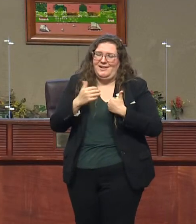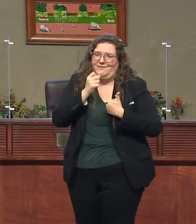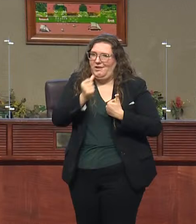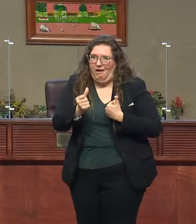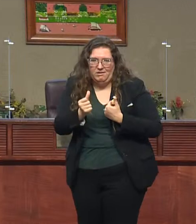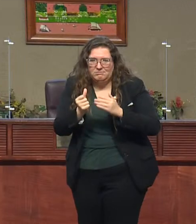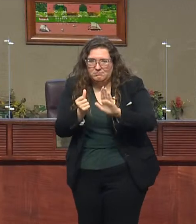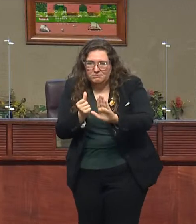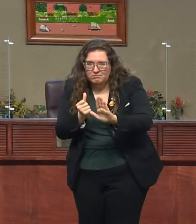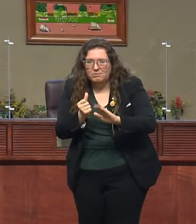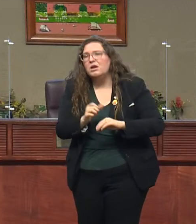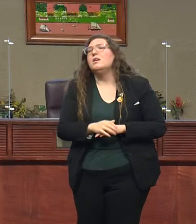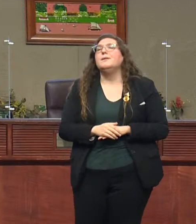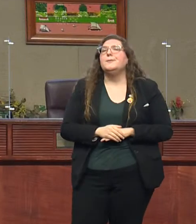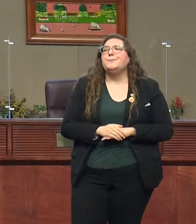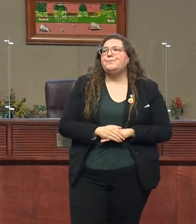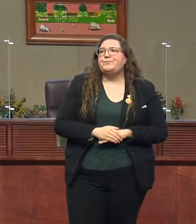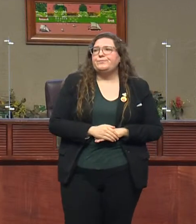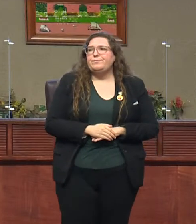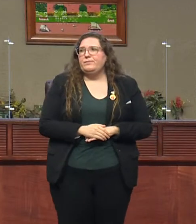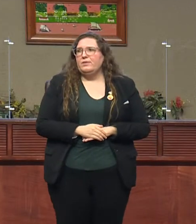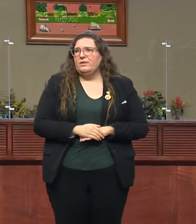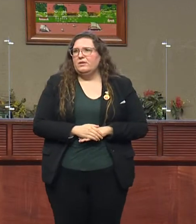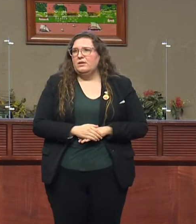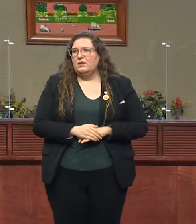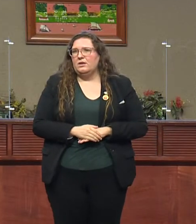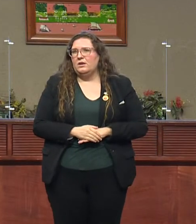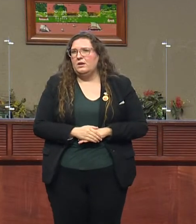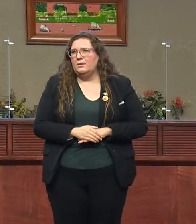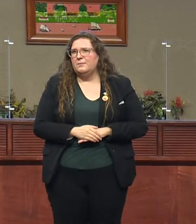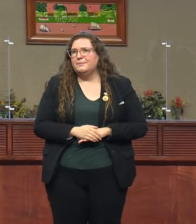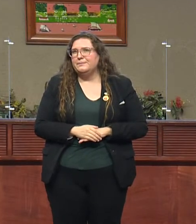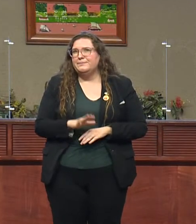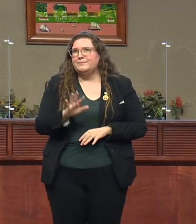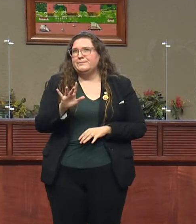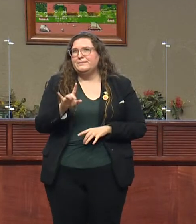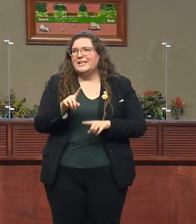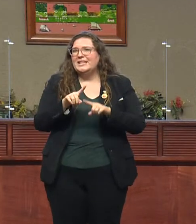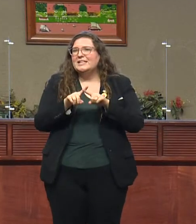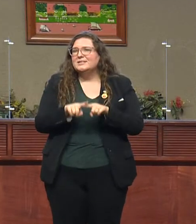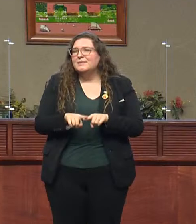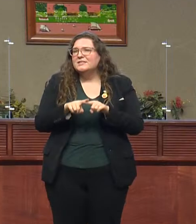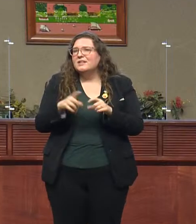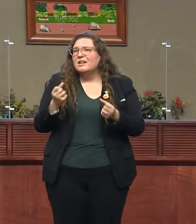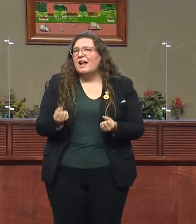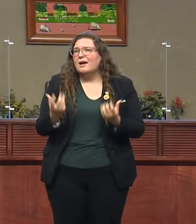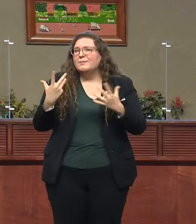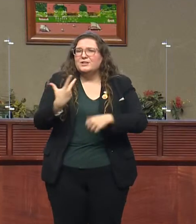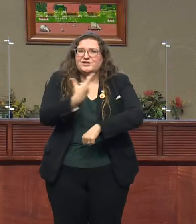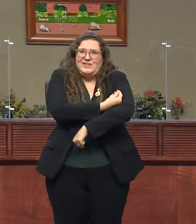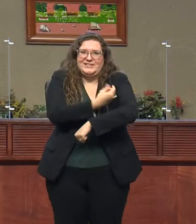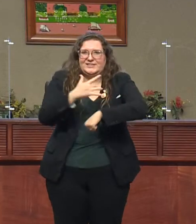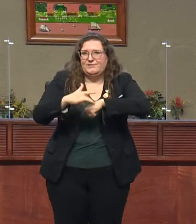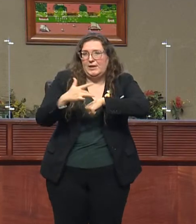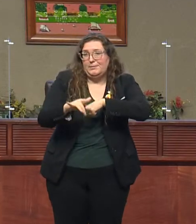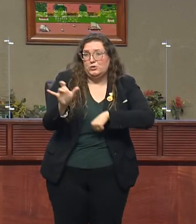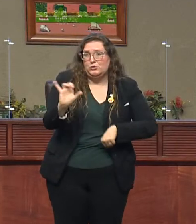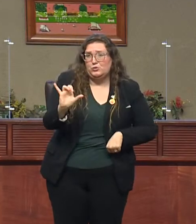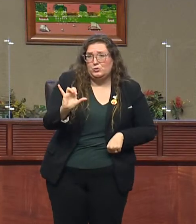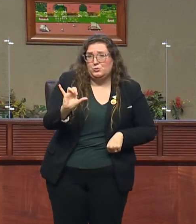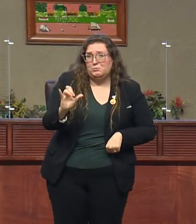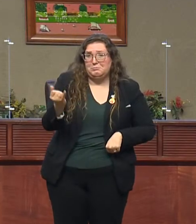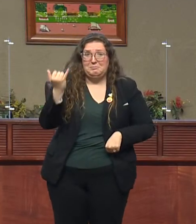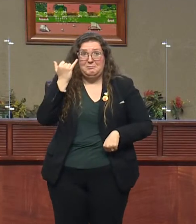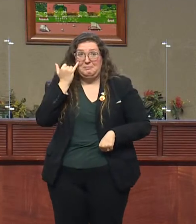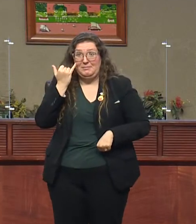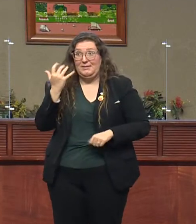it depends of also the volume of vaccine available. The more that we get, the more that we can give,